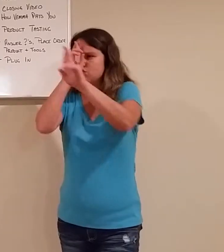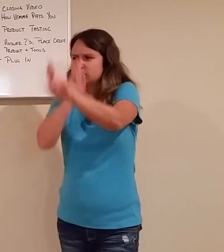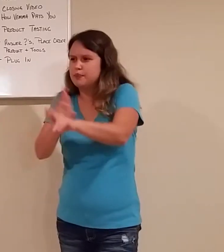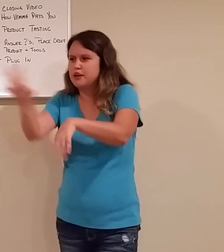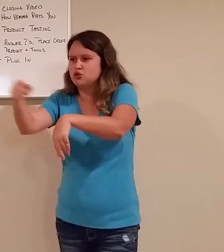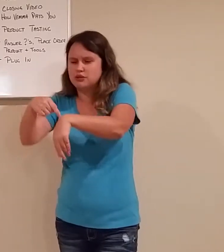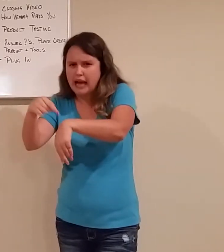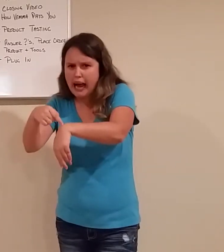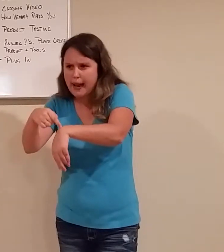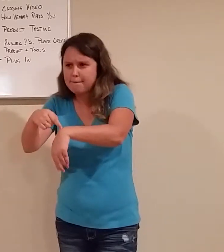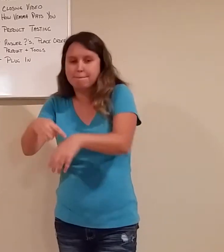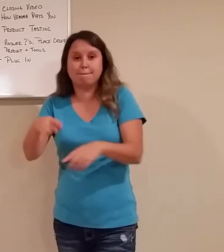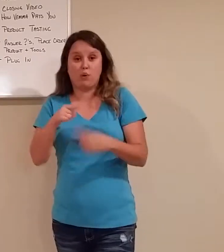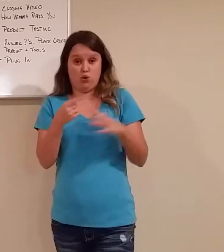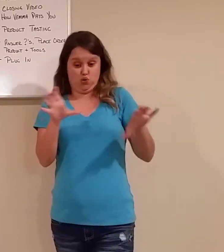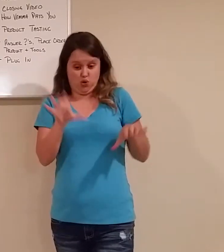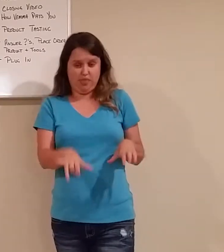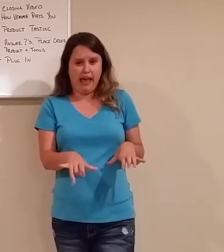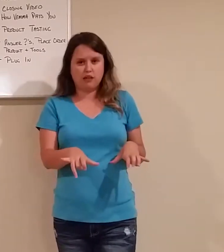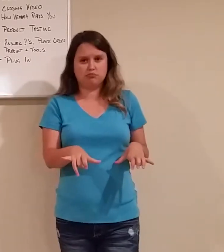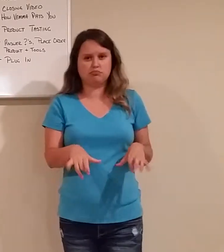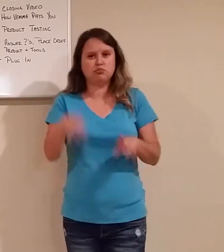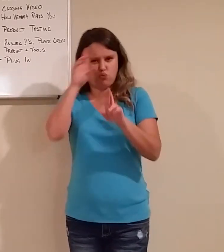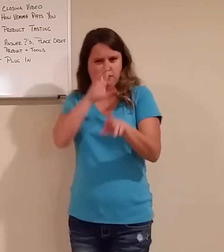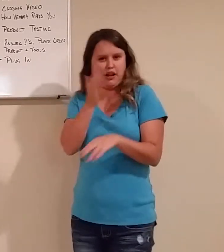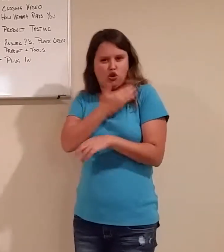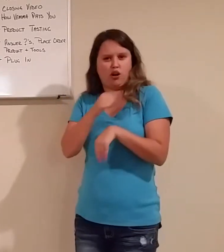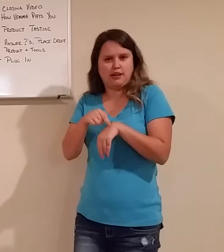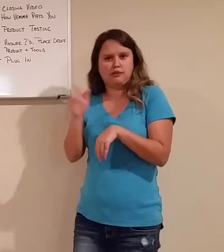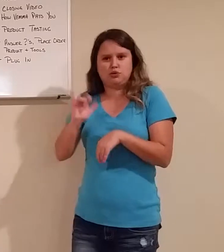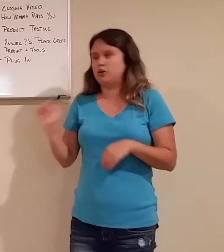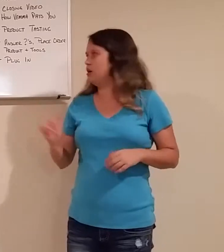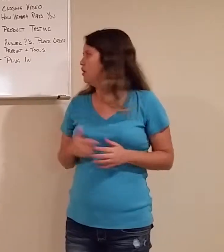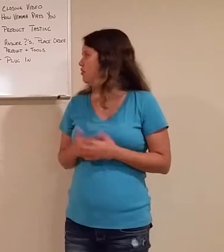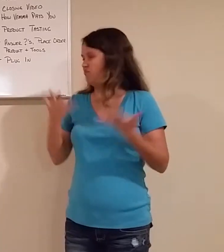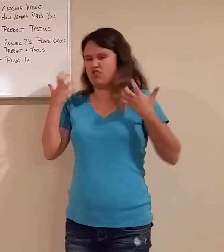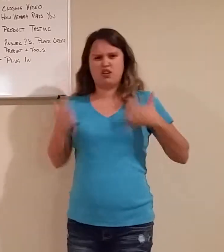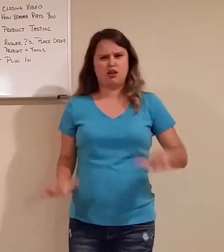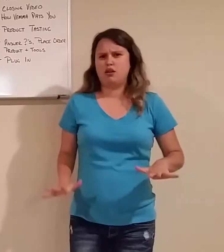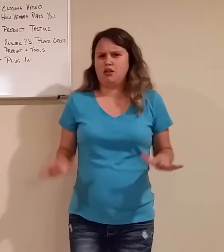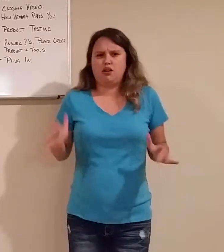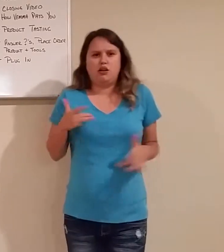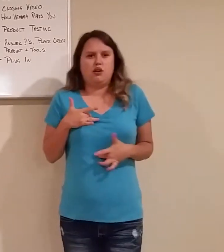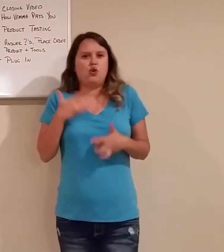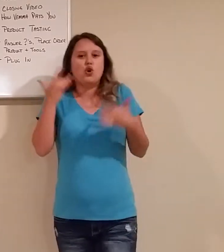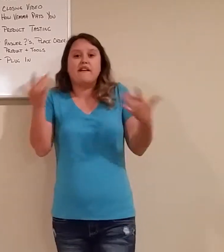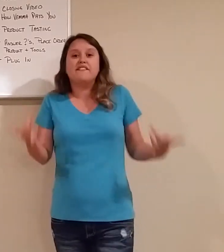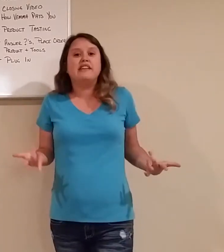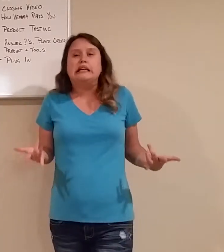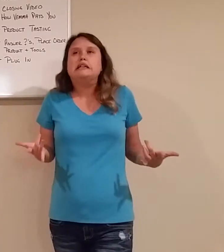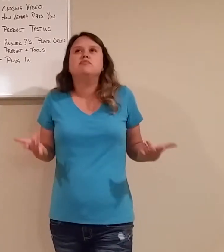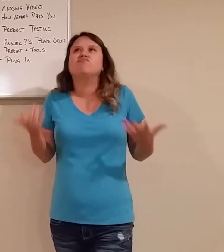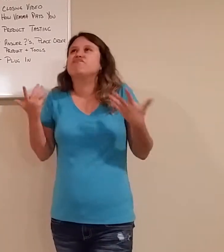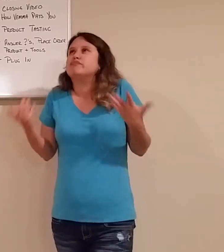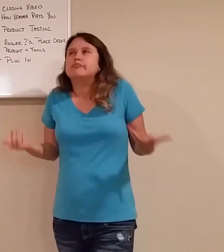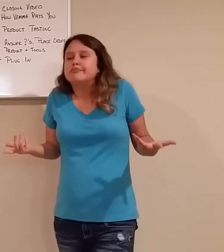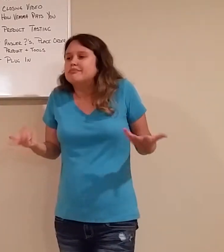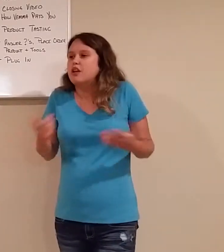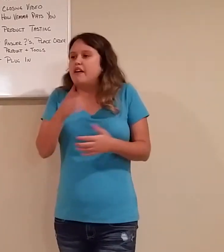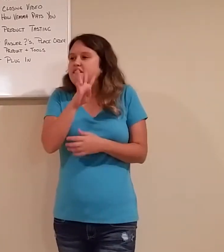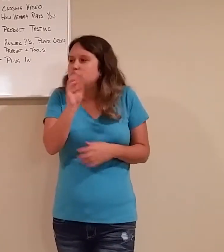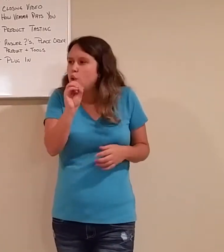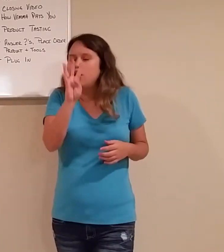their time. And when we do that, they'll respect ours. We don't want our event to go no longer than 40